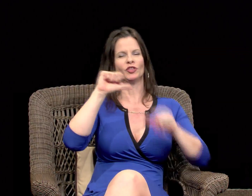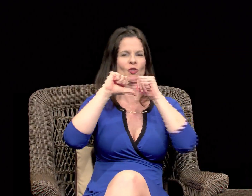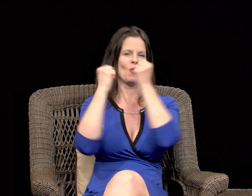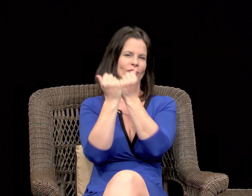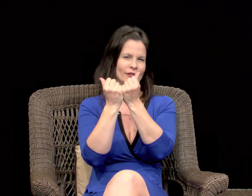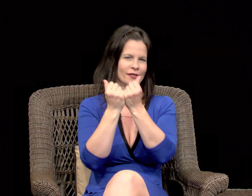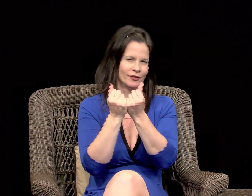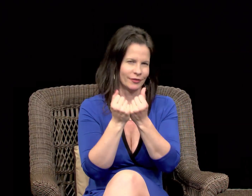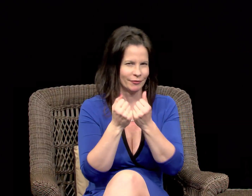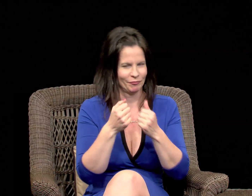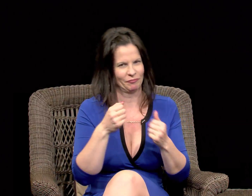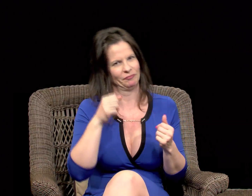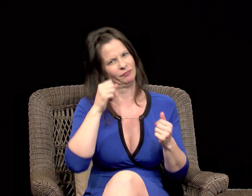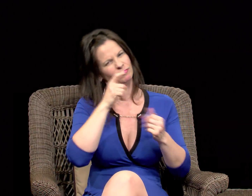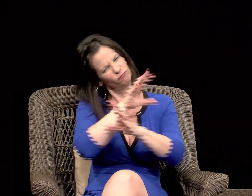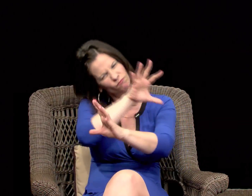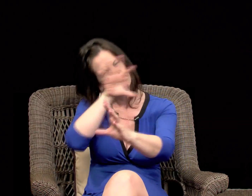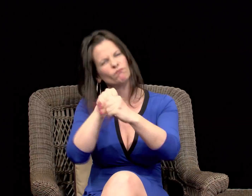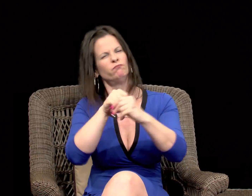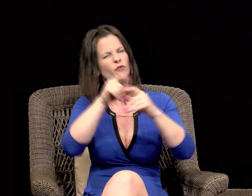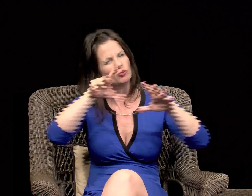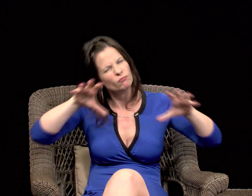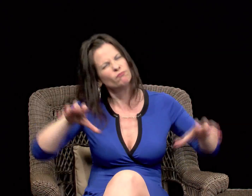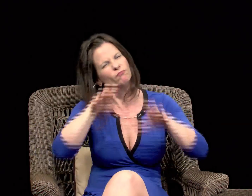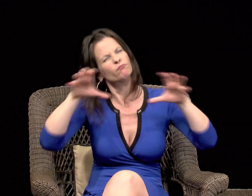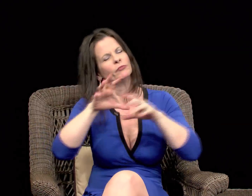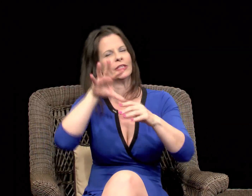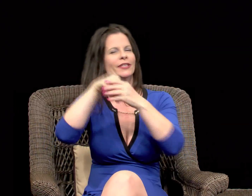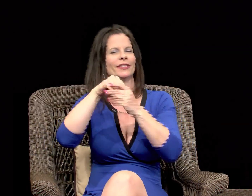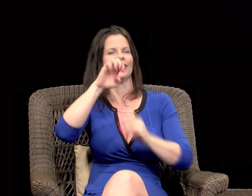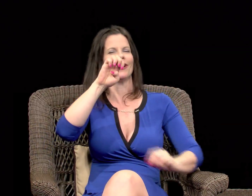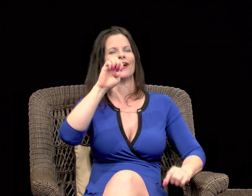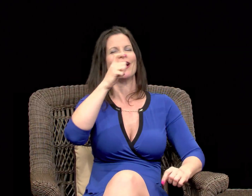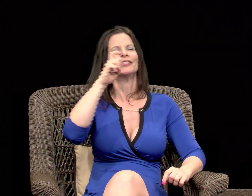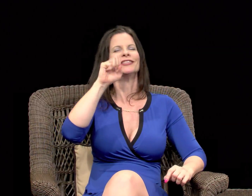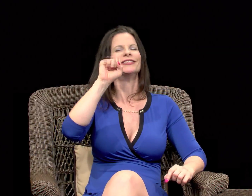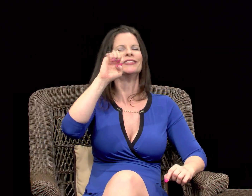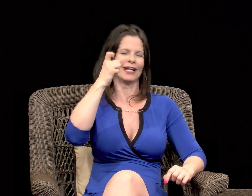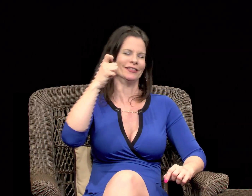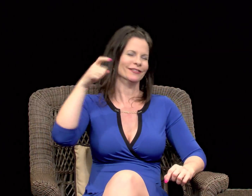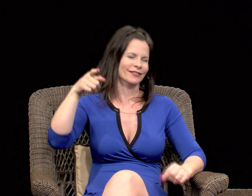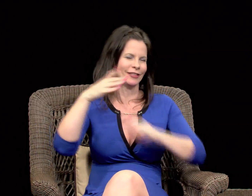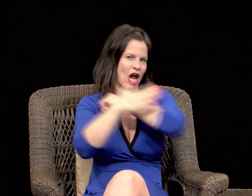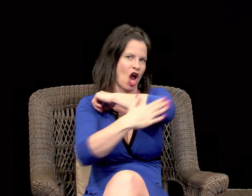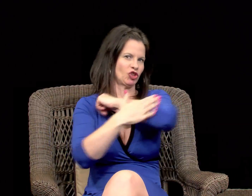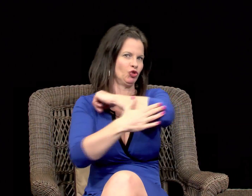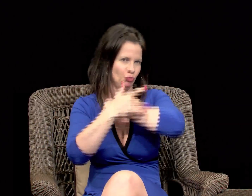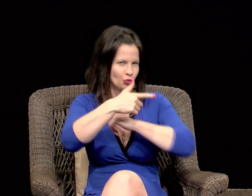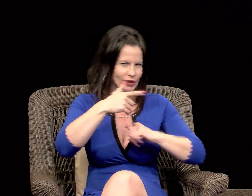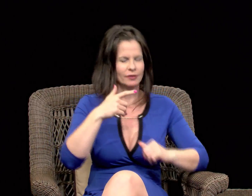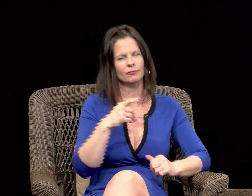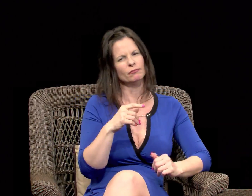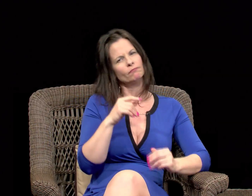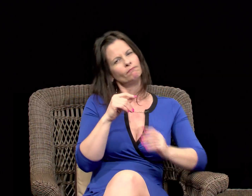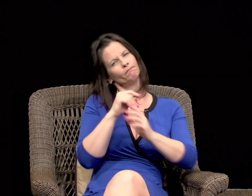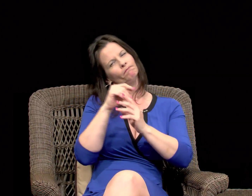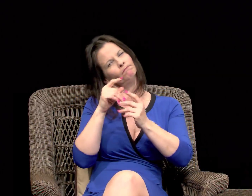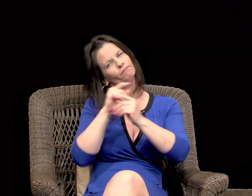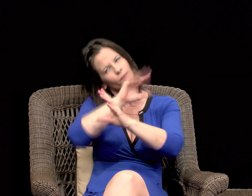into having hearing loss, and she's a part of the Hearing Loss Association in the Essex